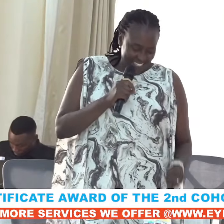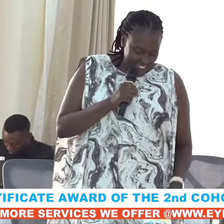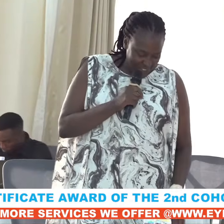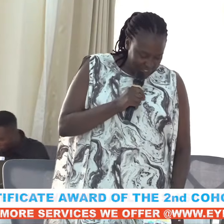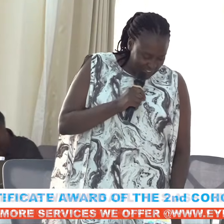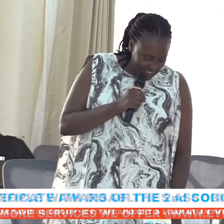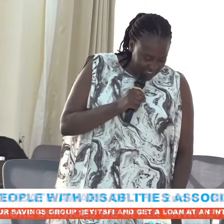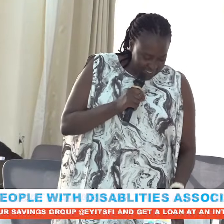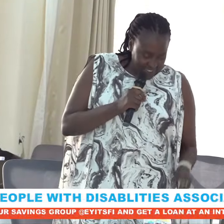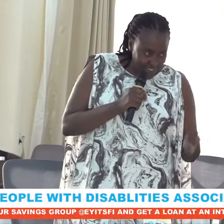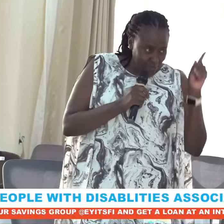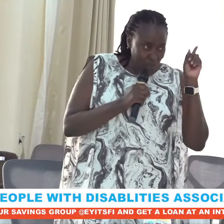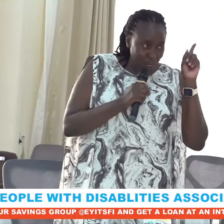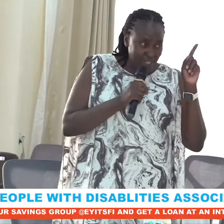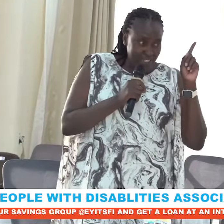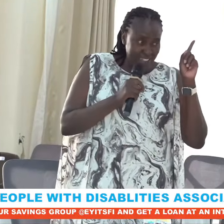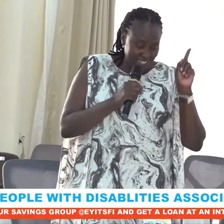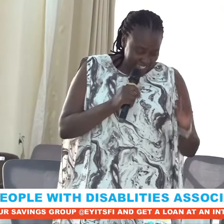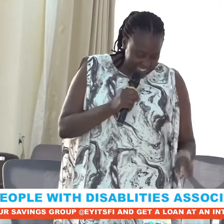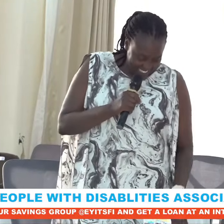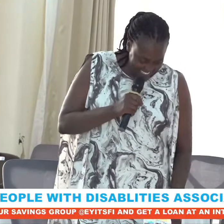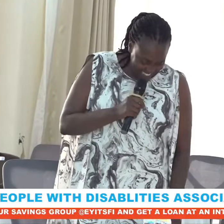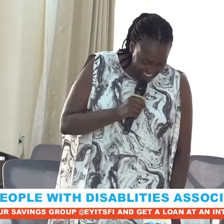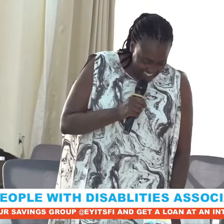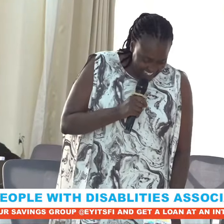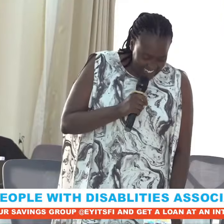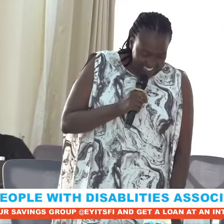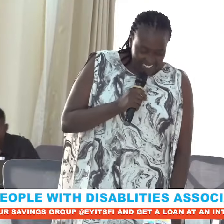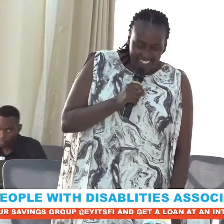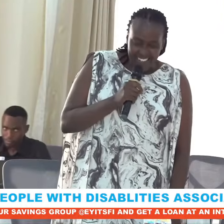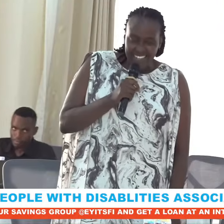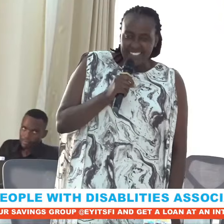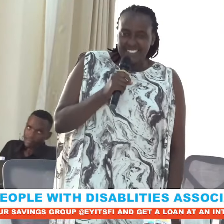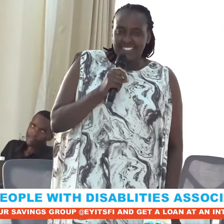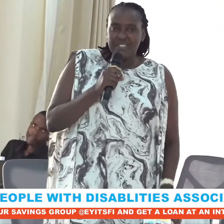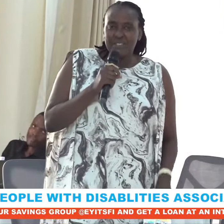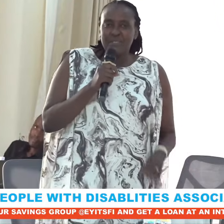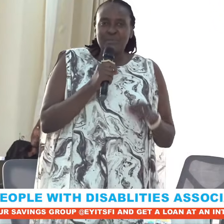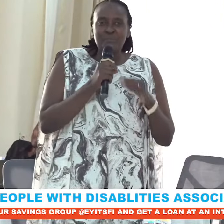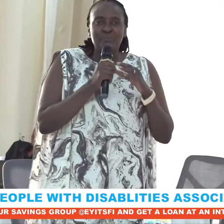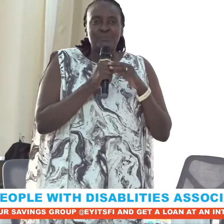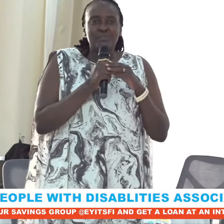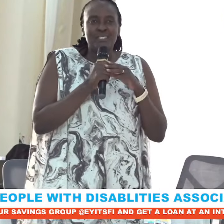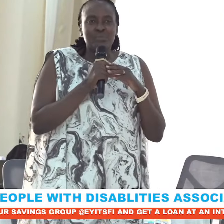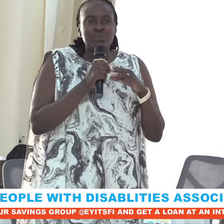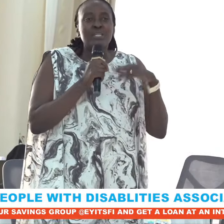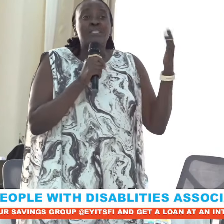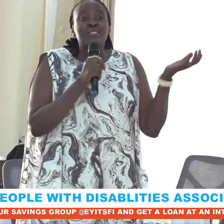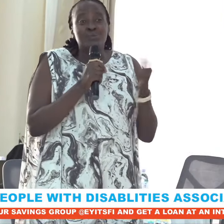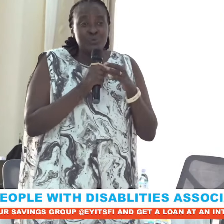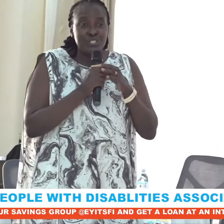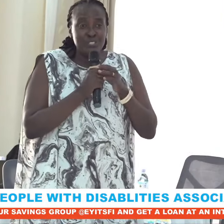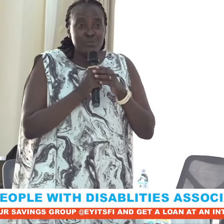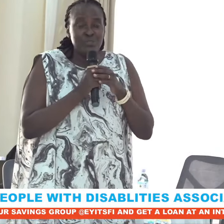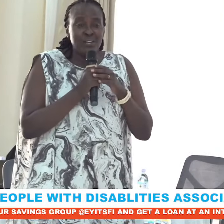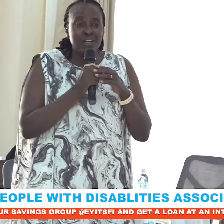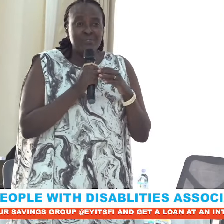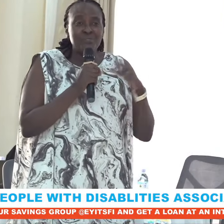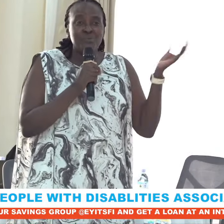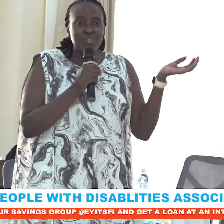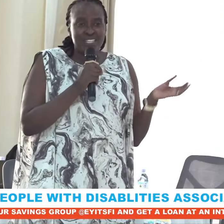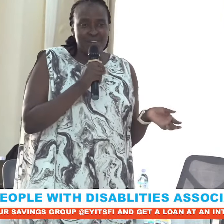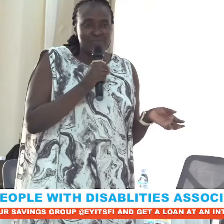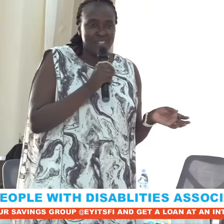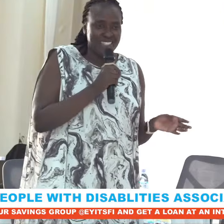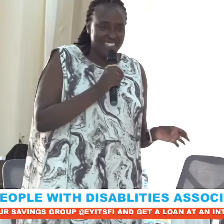attended, I think, one class, and because I didn't continue, I